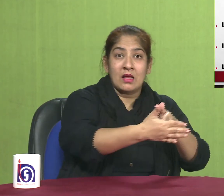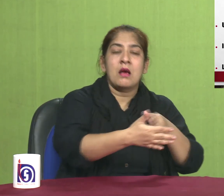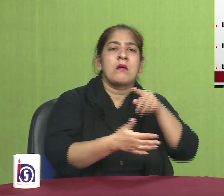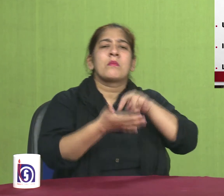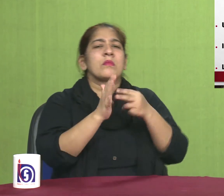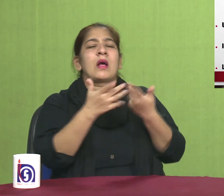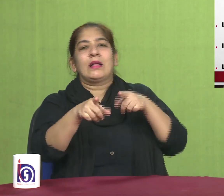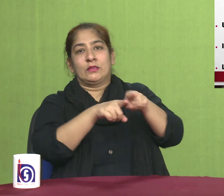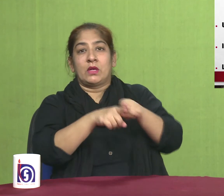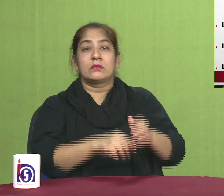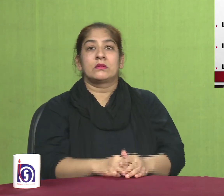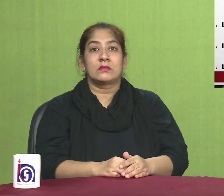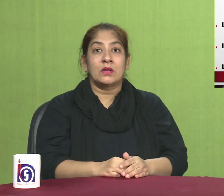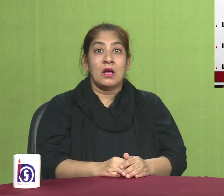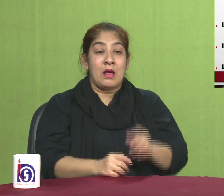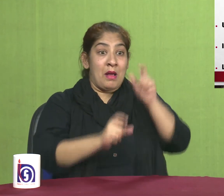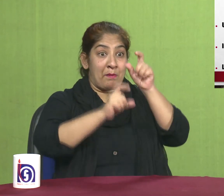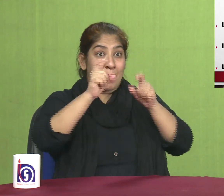There are some limitations also.